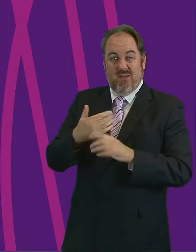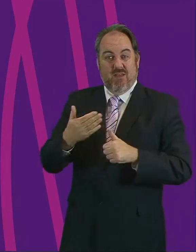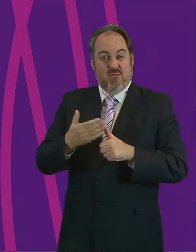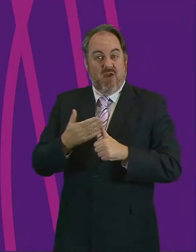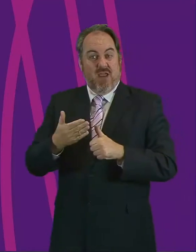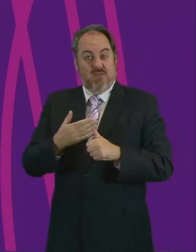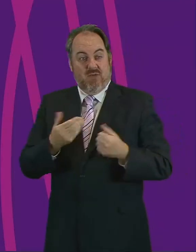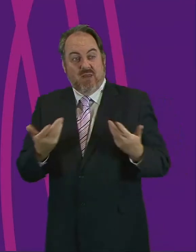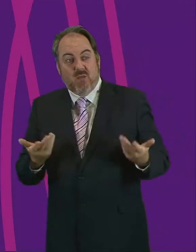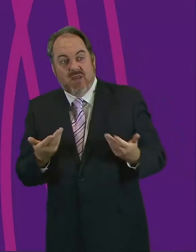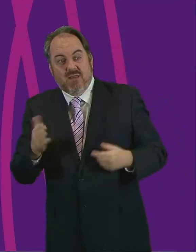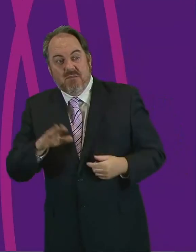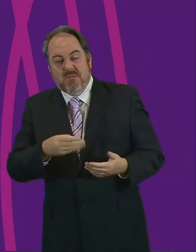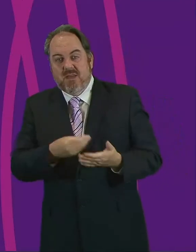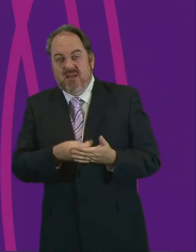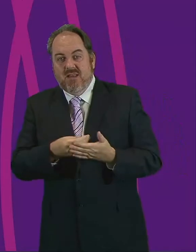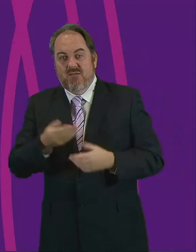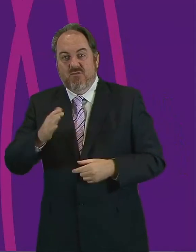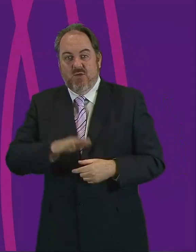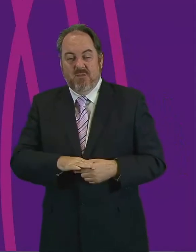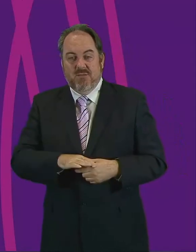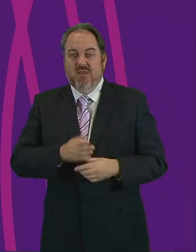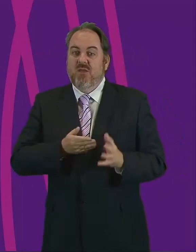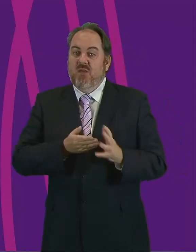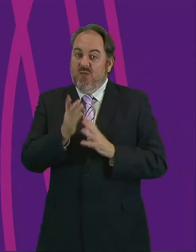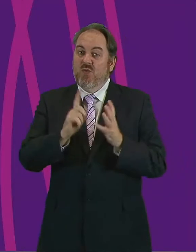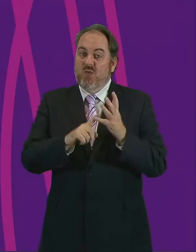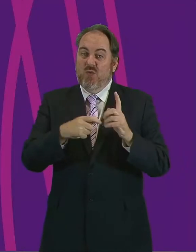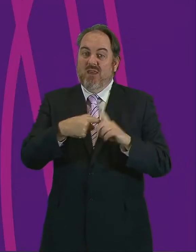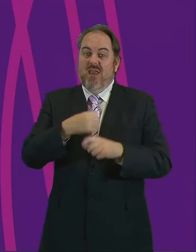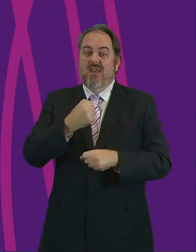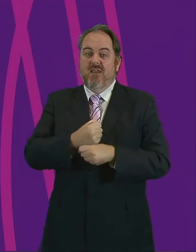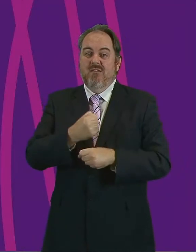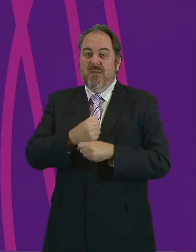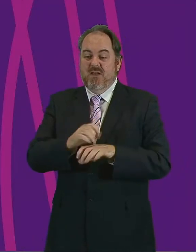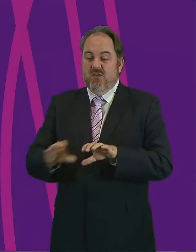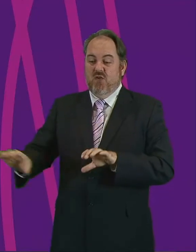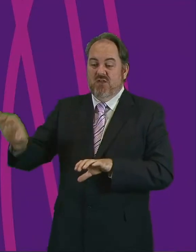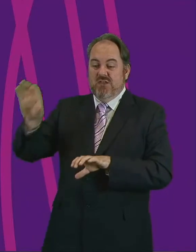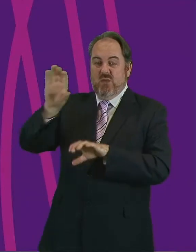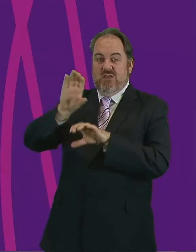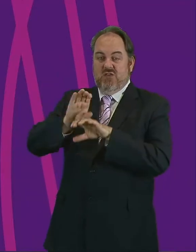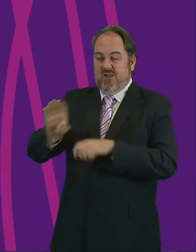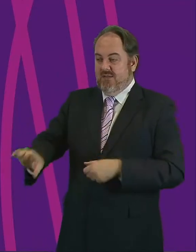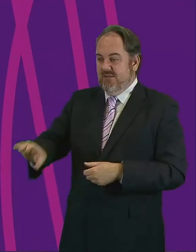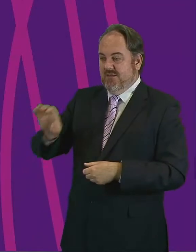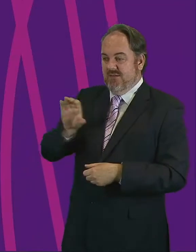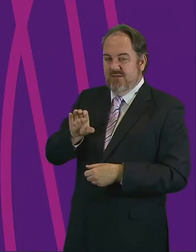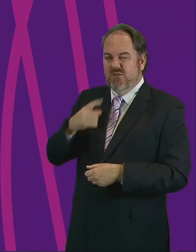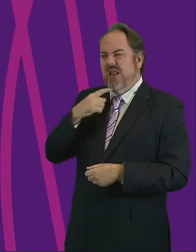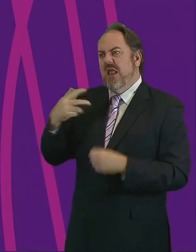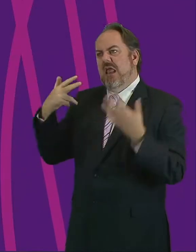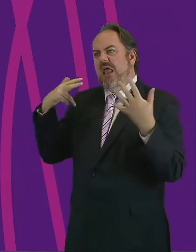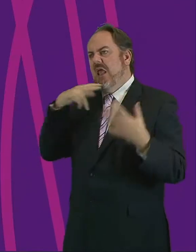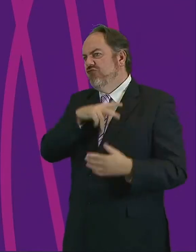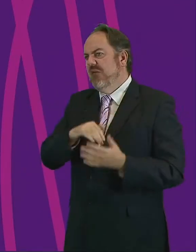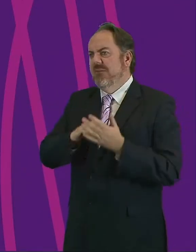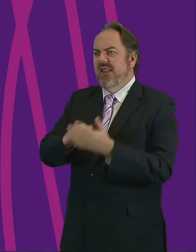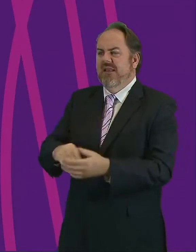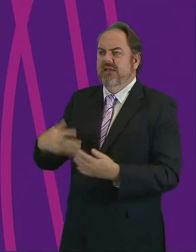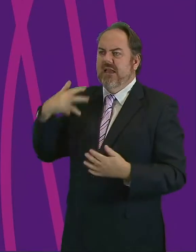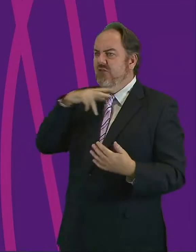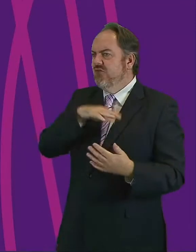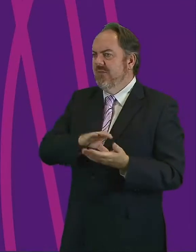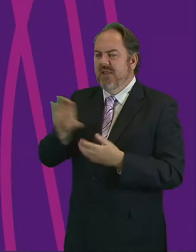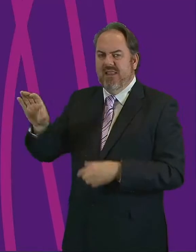additional finance for the Scottish Government is through the UK Government consequentials. And for all the talk of the 800 million, which is warmly welcome, it